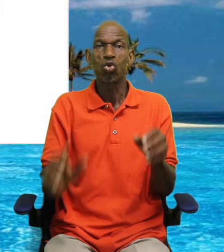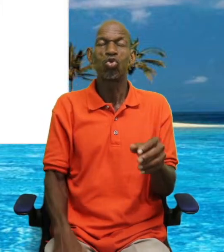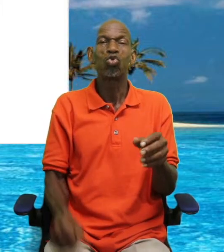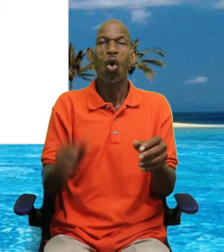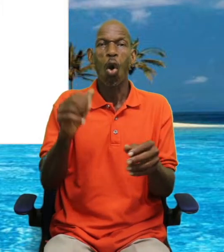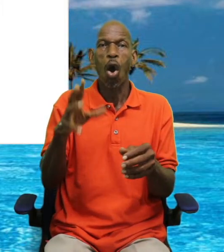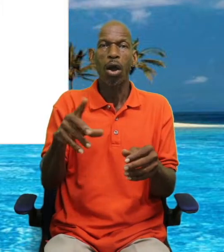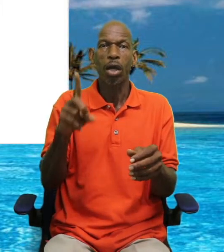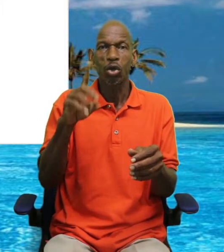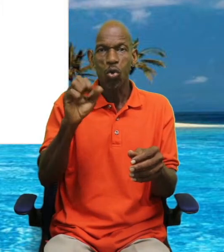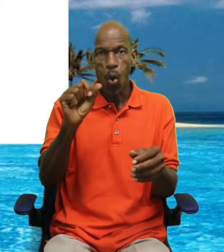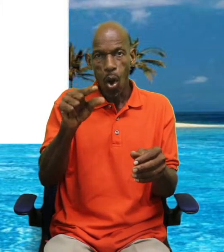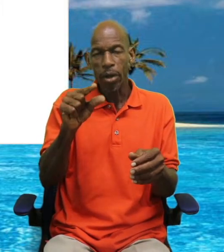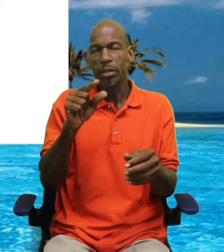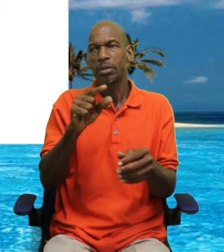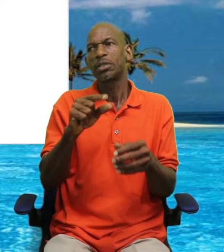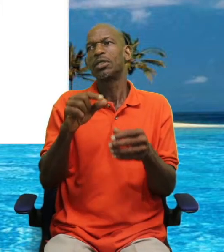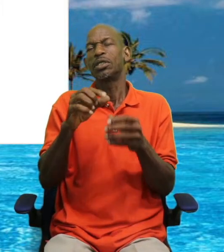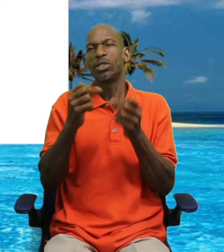Salvin, number two.